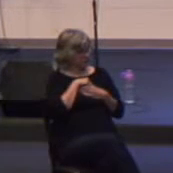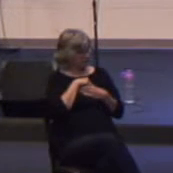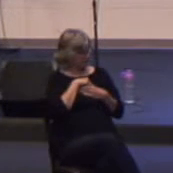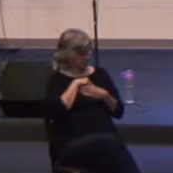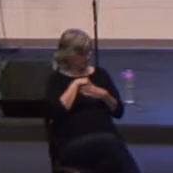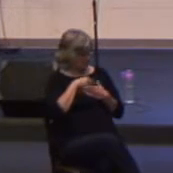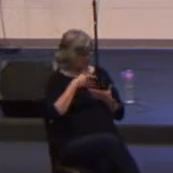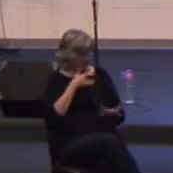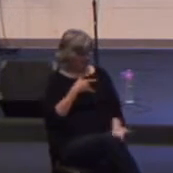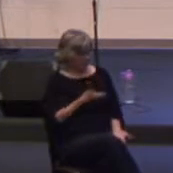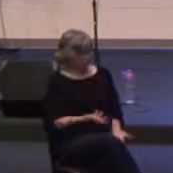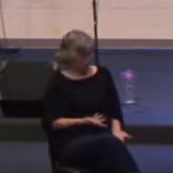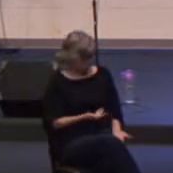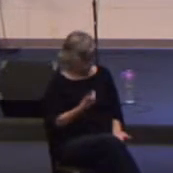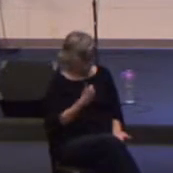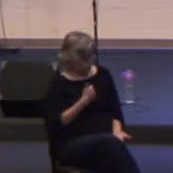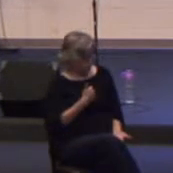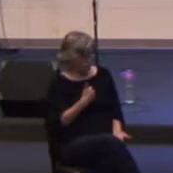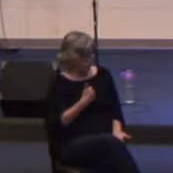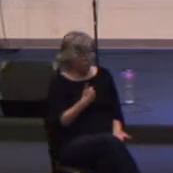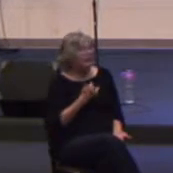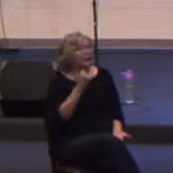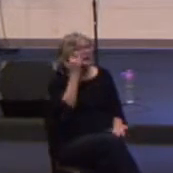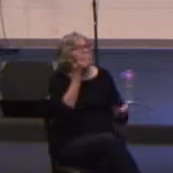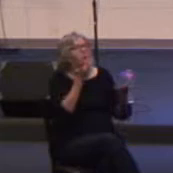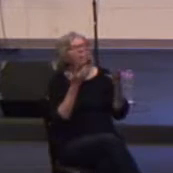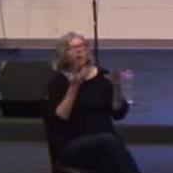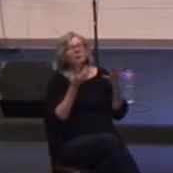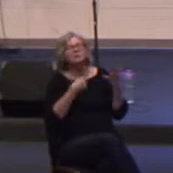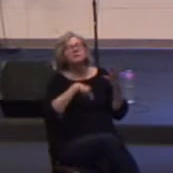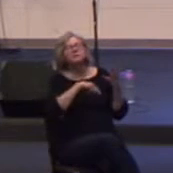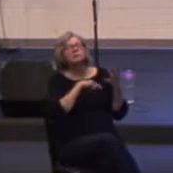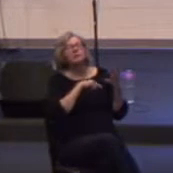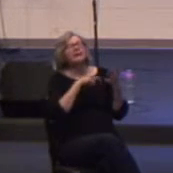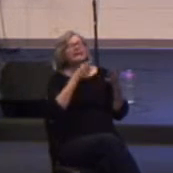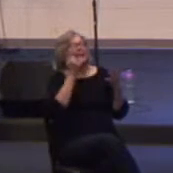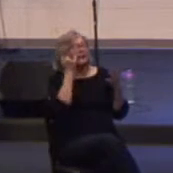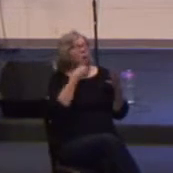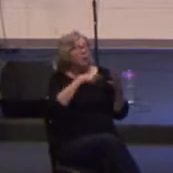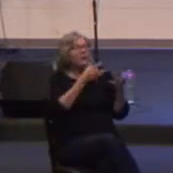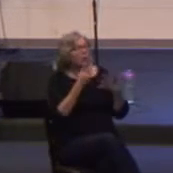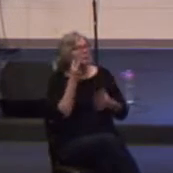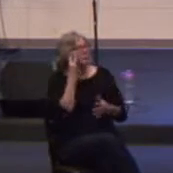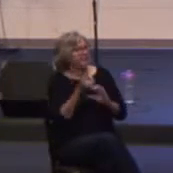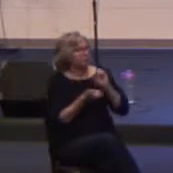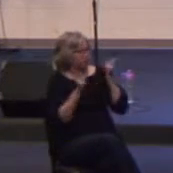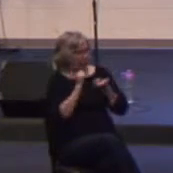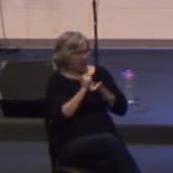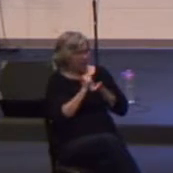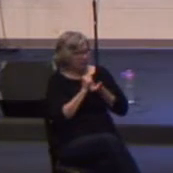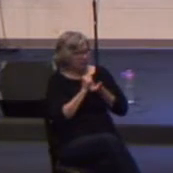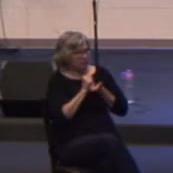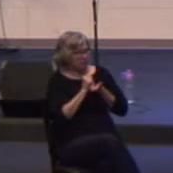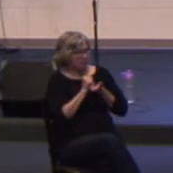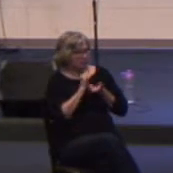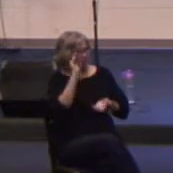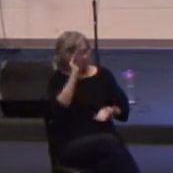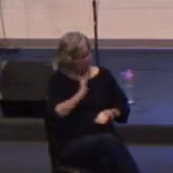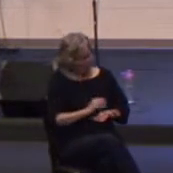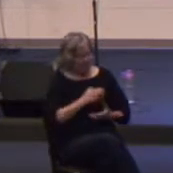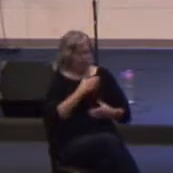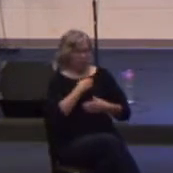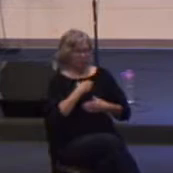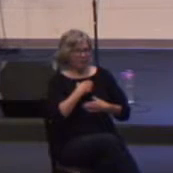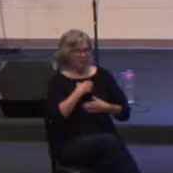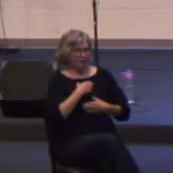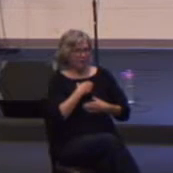inside of you. And if we want to see change, if we want to be less of a grumbler and more